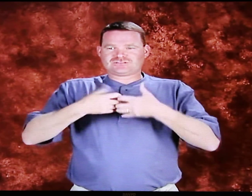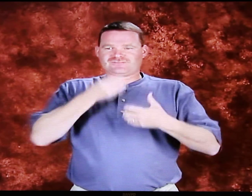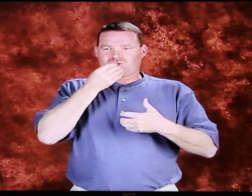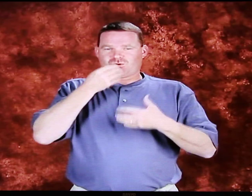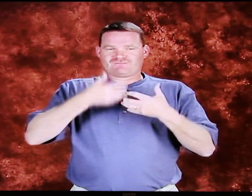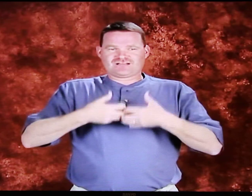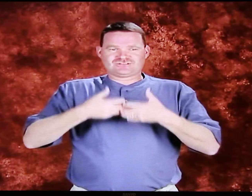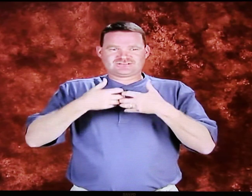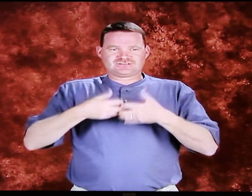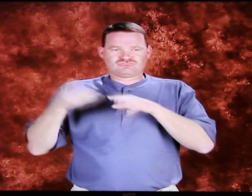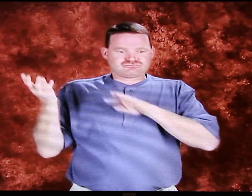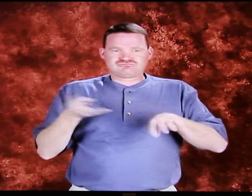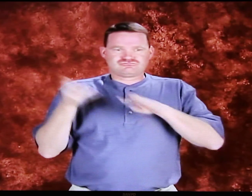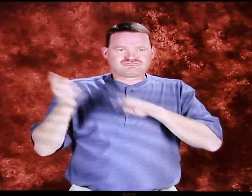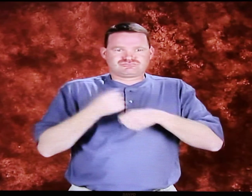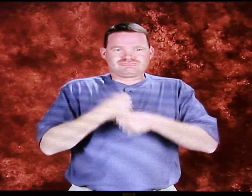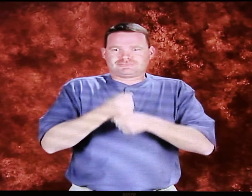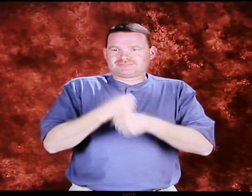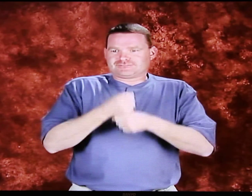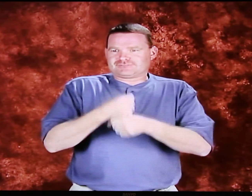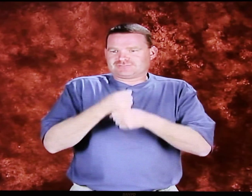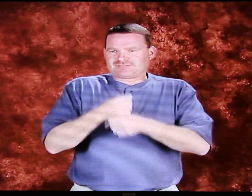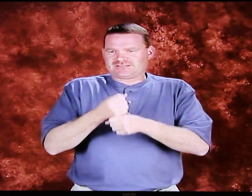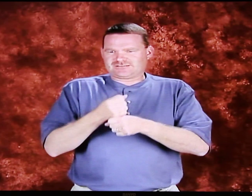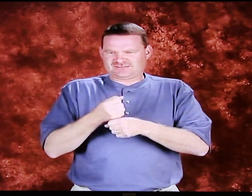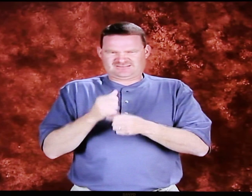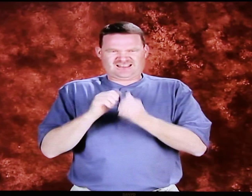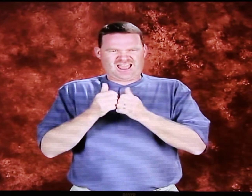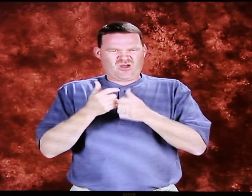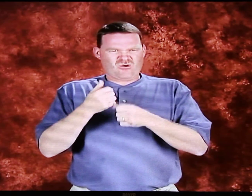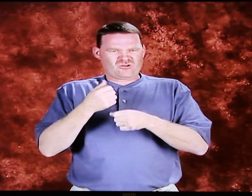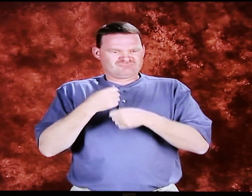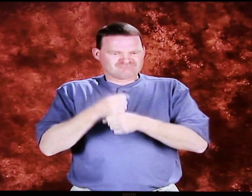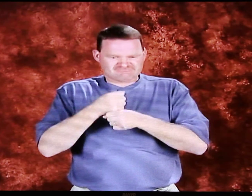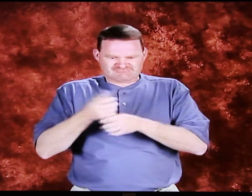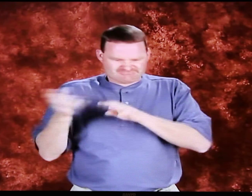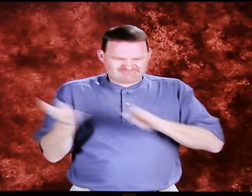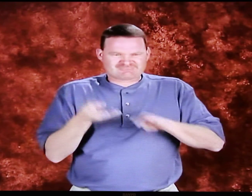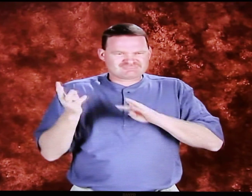that's what it is. And it's actually a food factory. And it produces food.